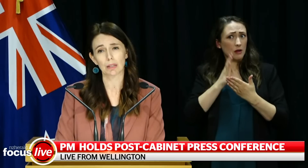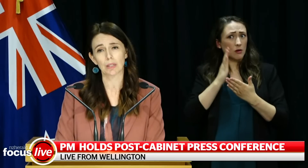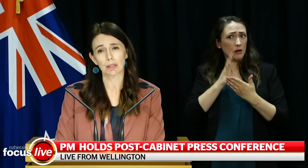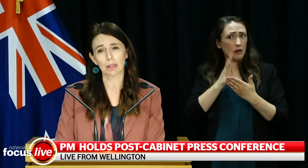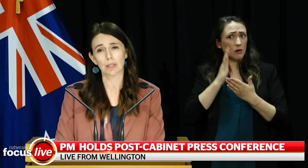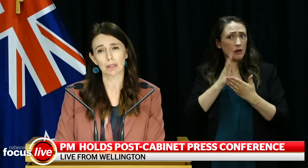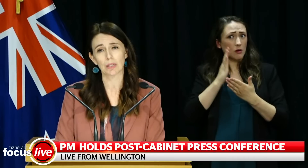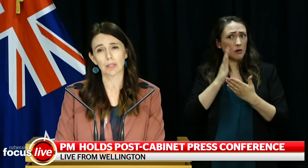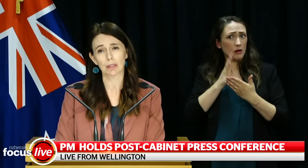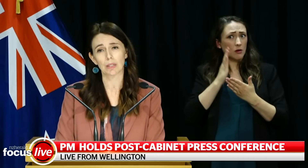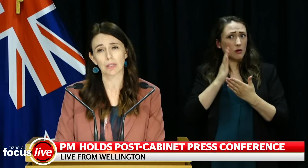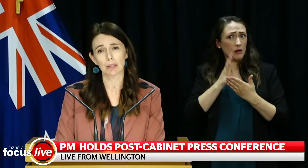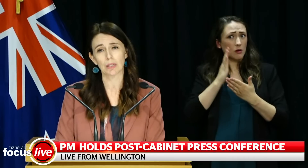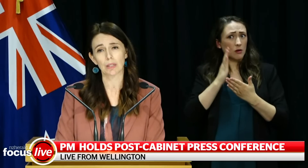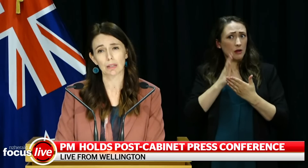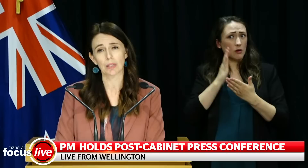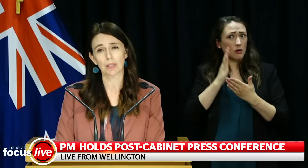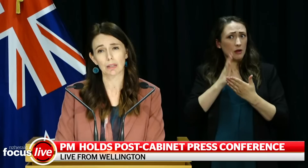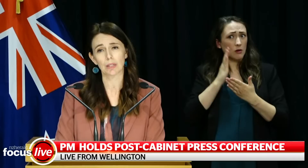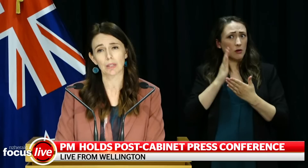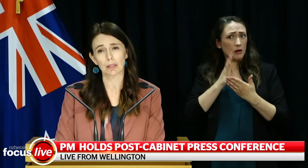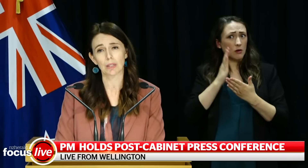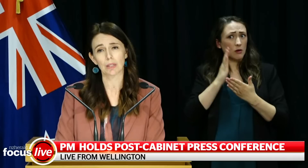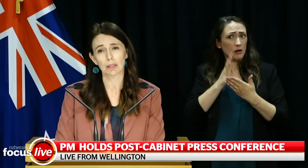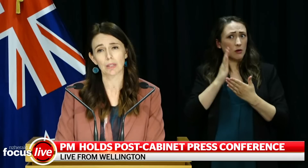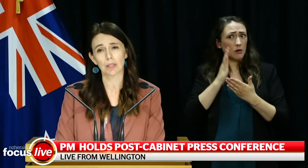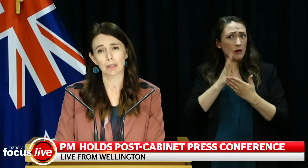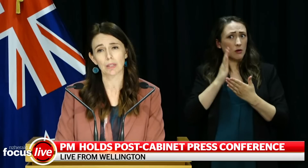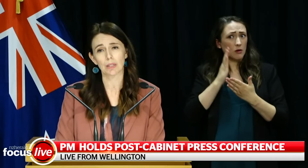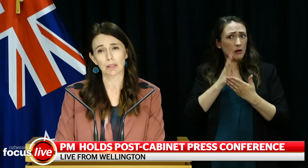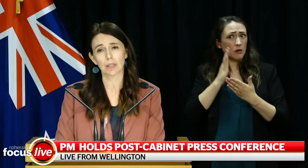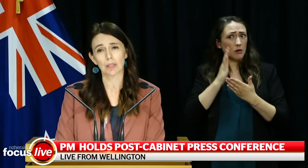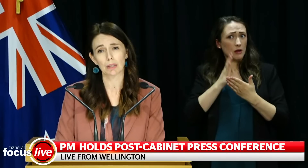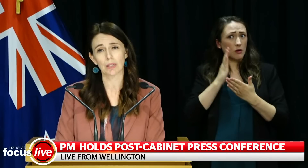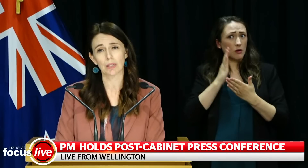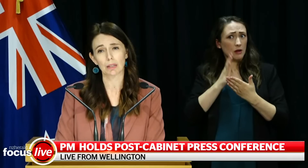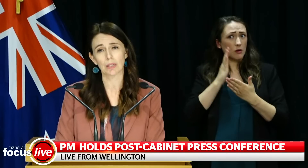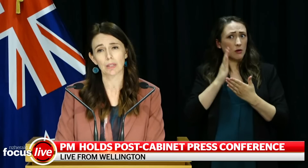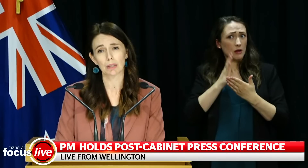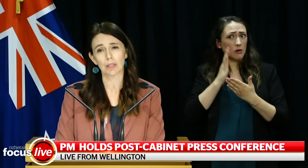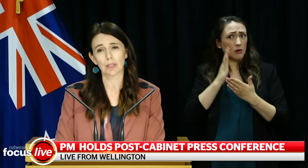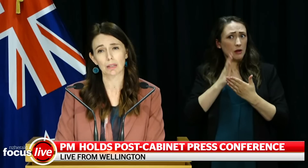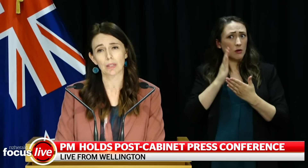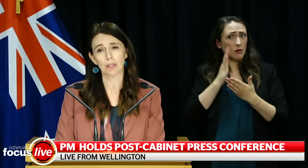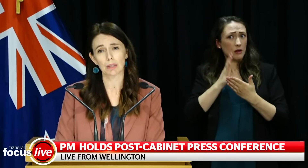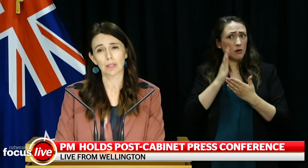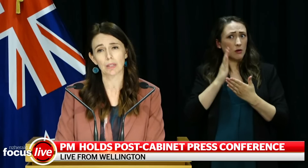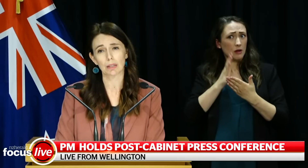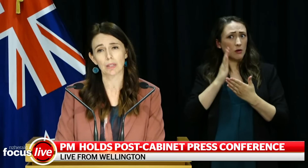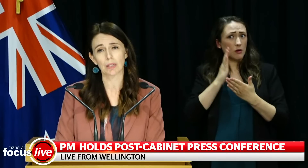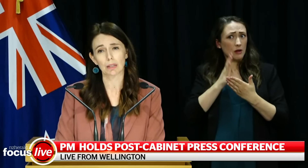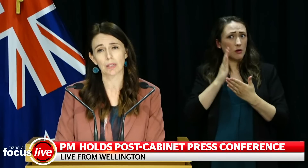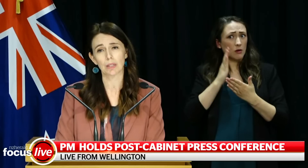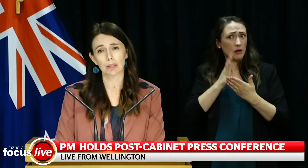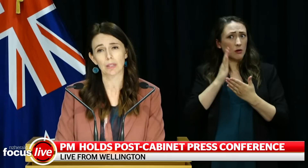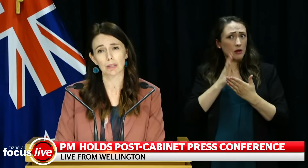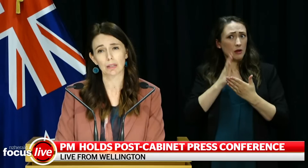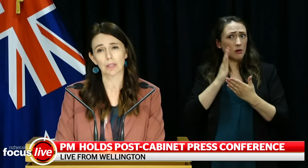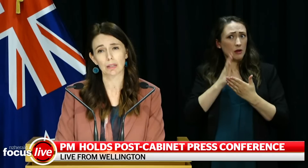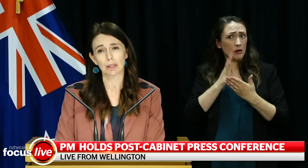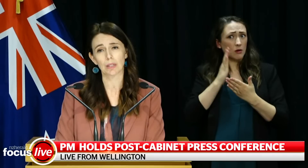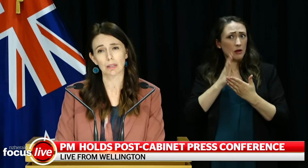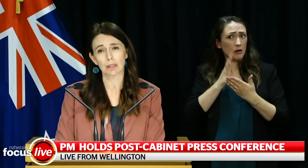concern, though, that is, even with that higher level multilateral report investigation, you're having the same response from China, which is to say that this is